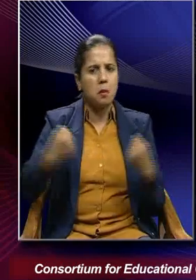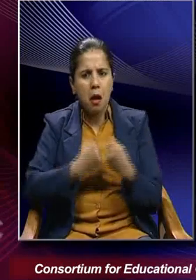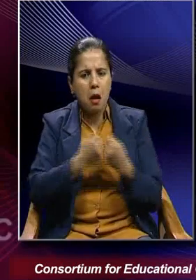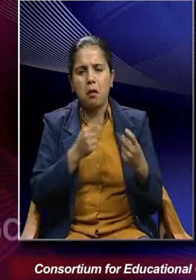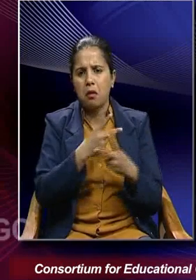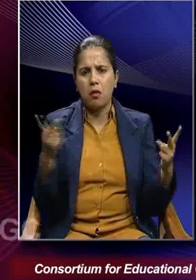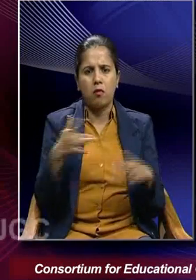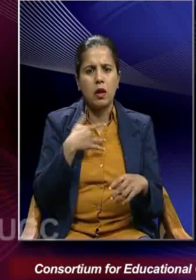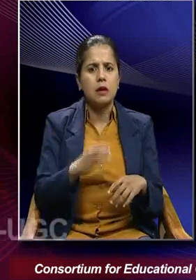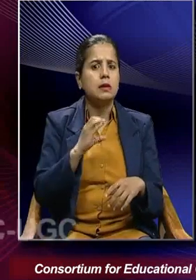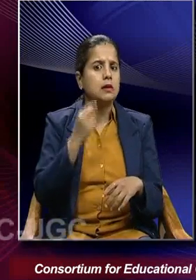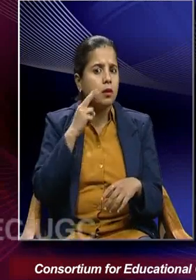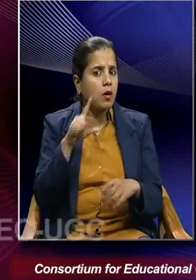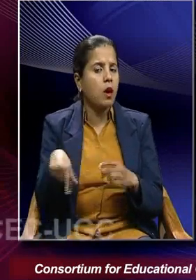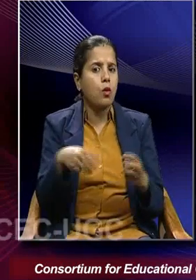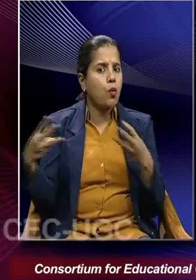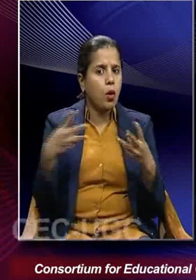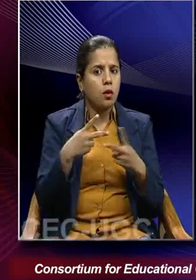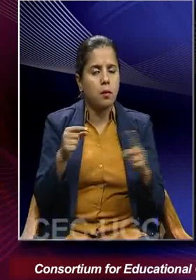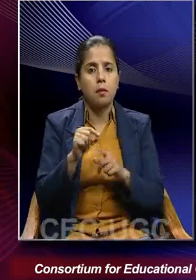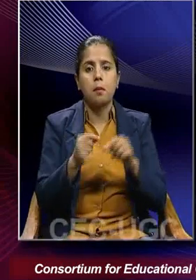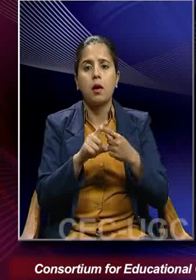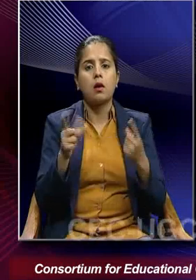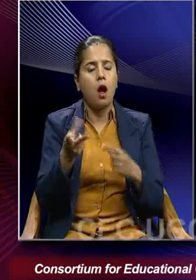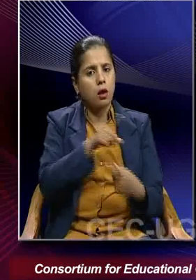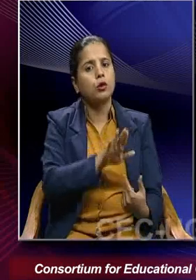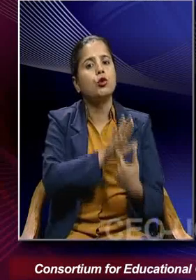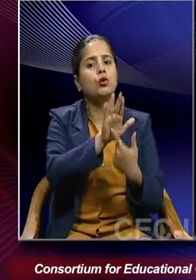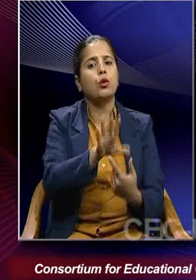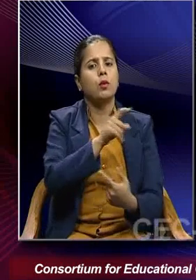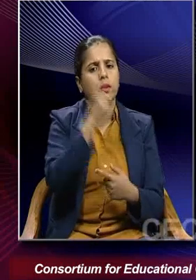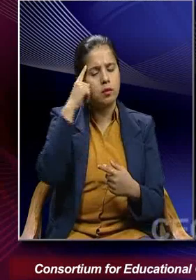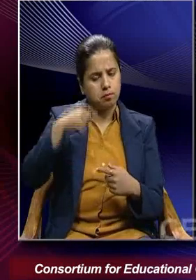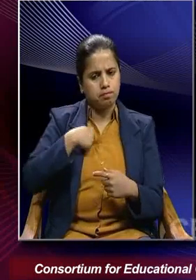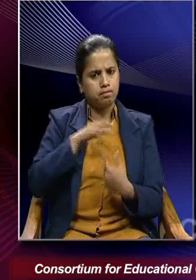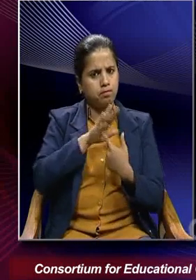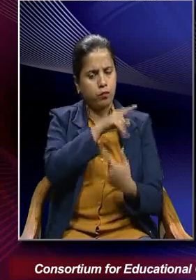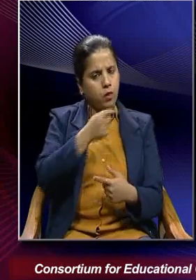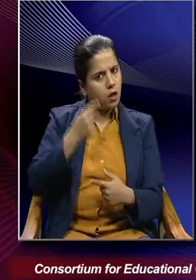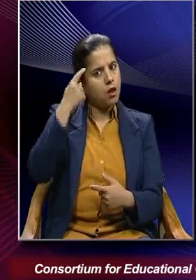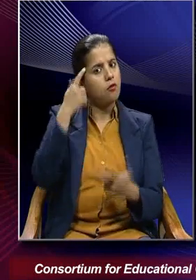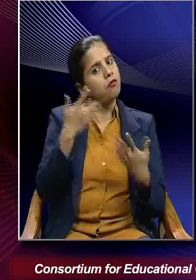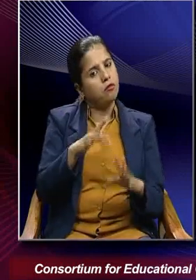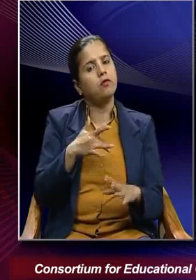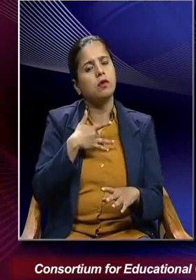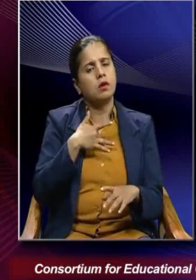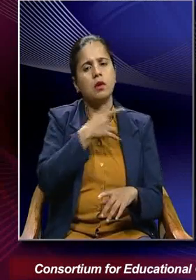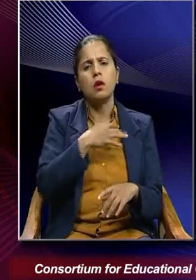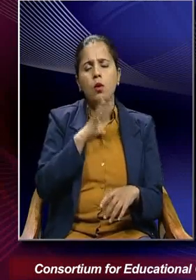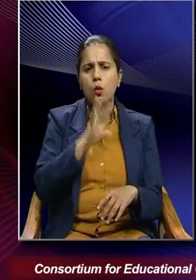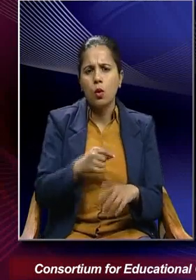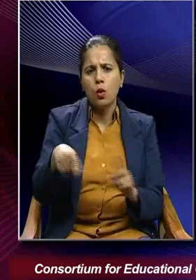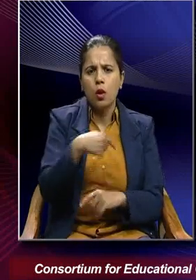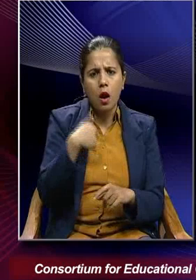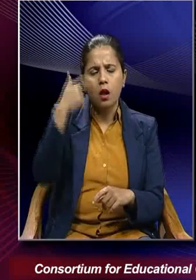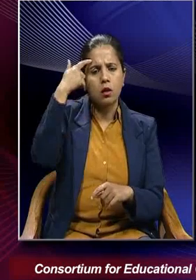of civil war. So Patel was again showing his pragmatic self when he realized that how after the direct action